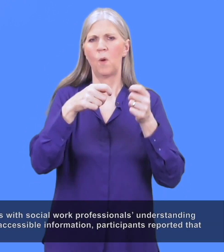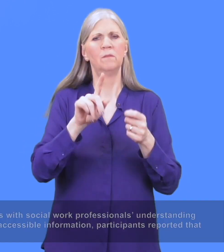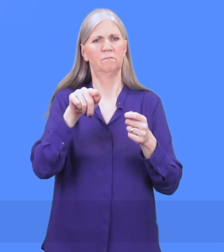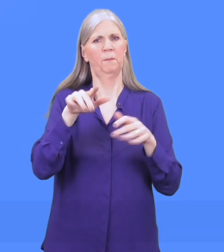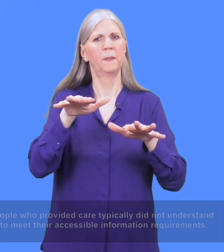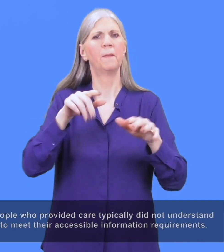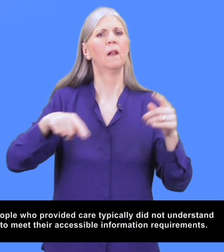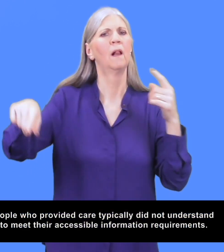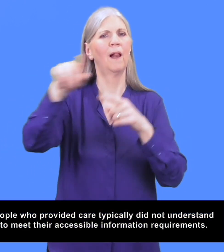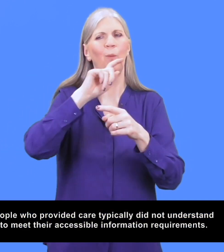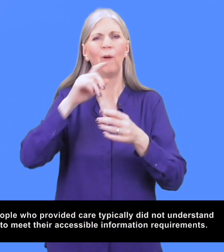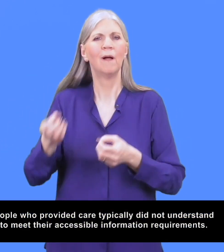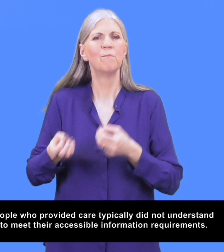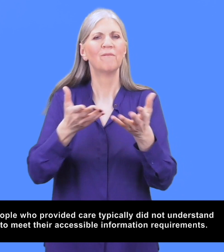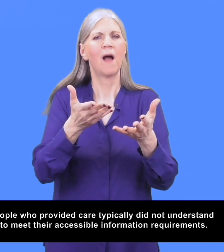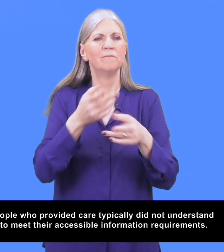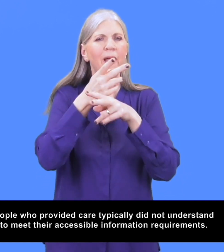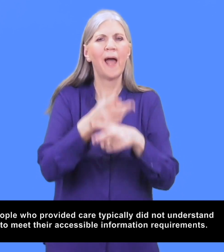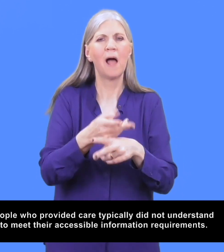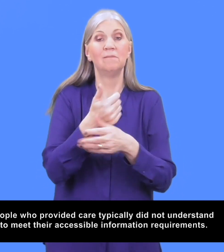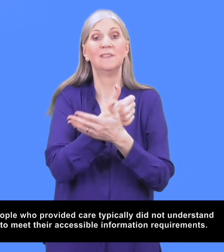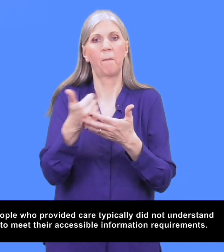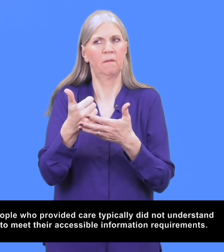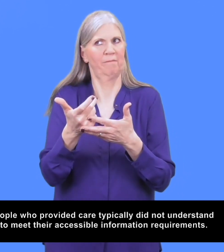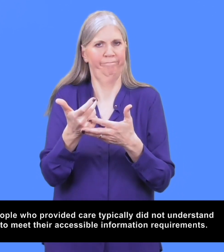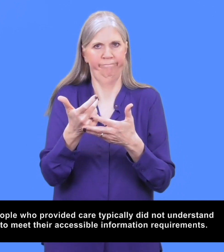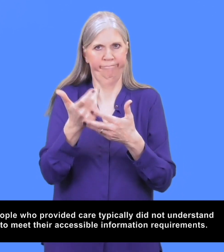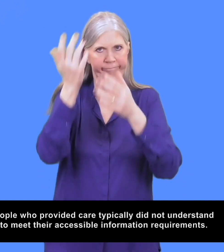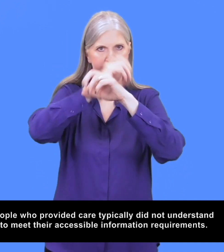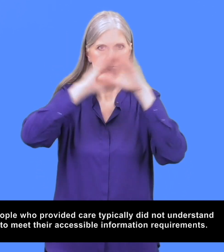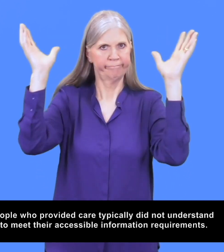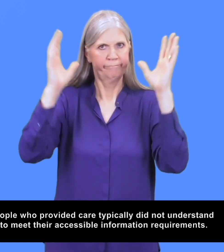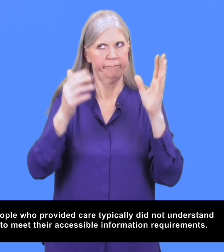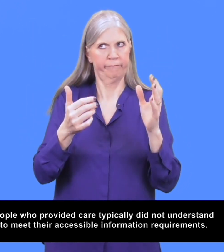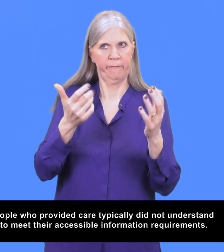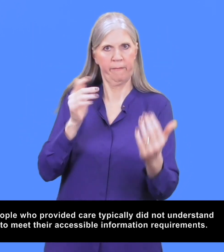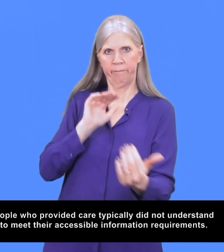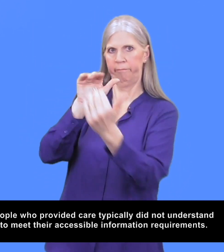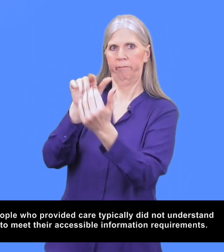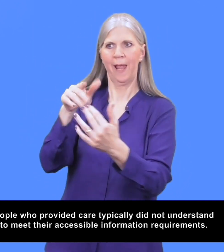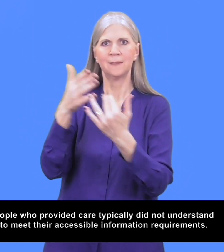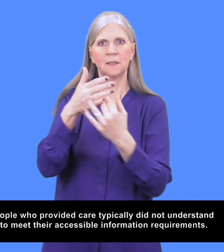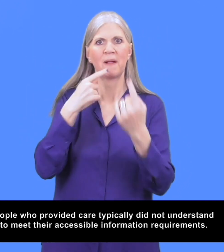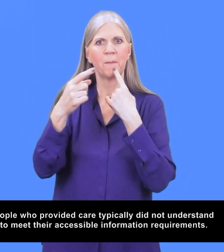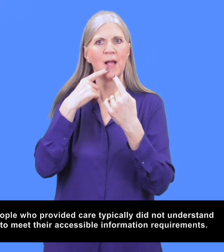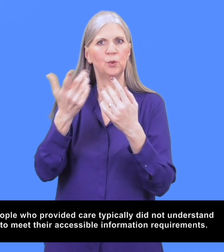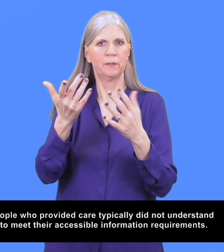that the people who provided care typically did not understand how to meet their accessible information requirements.